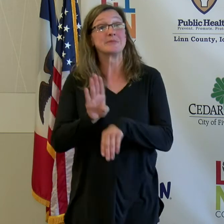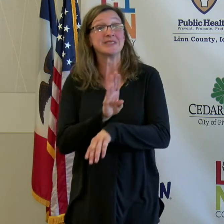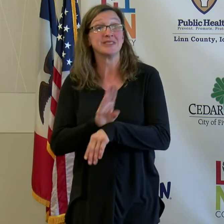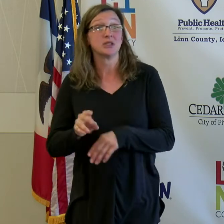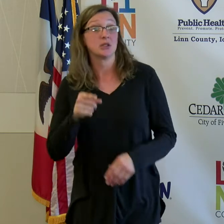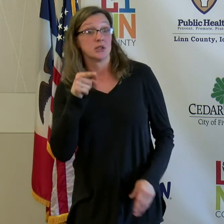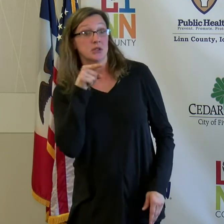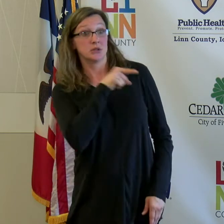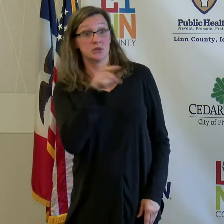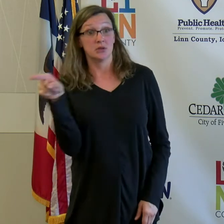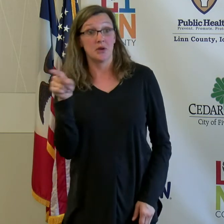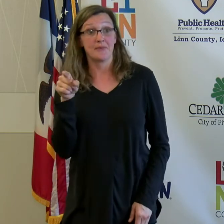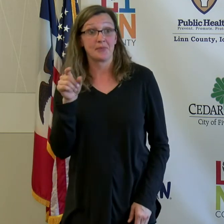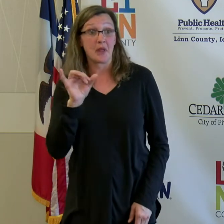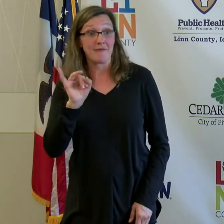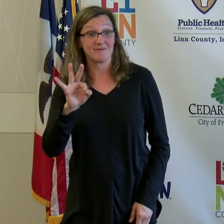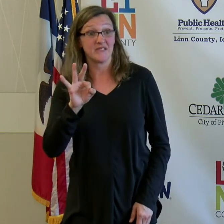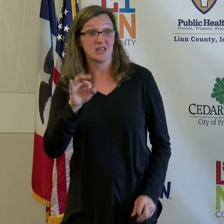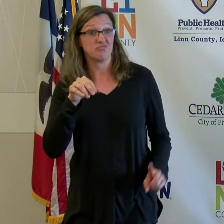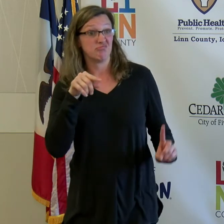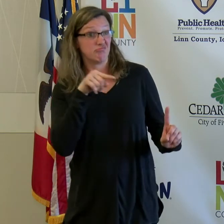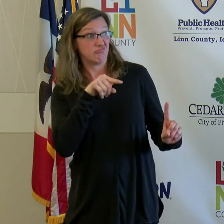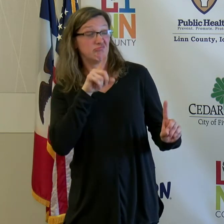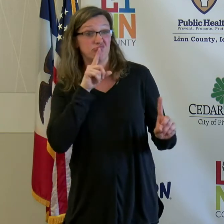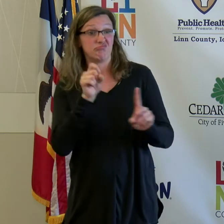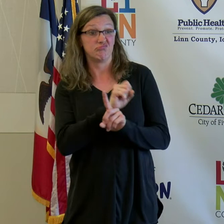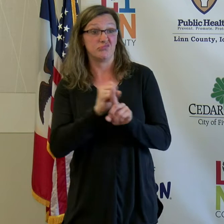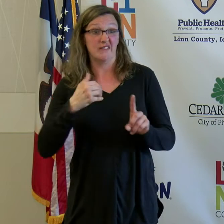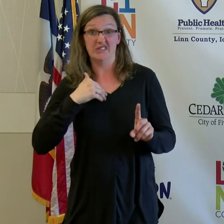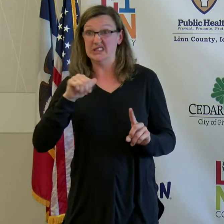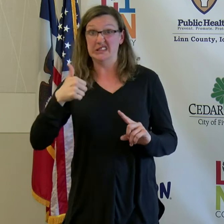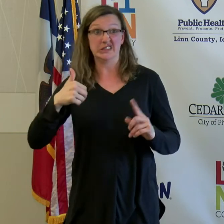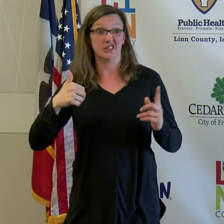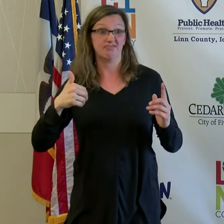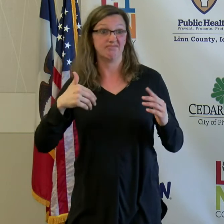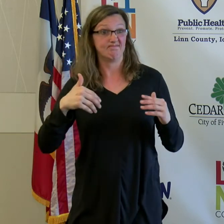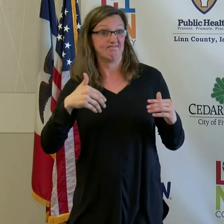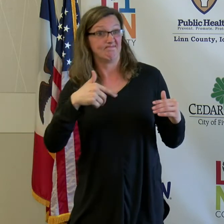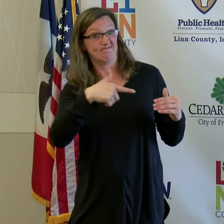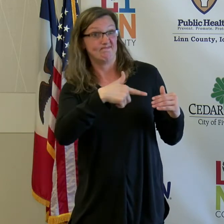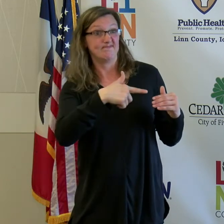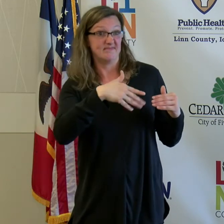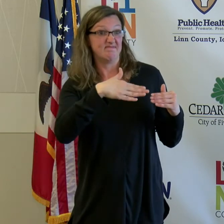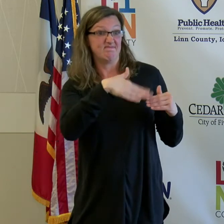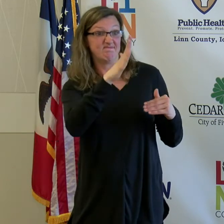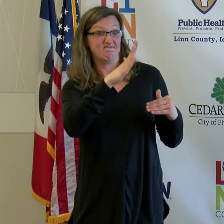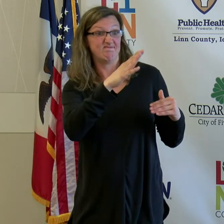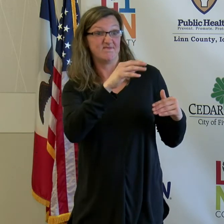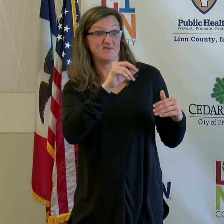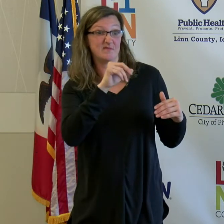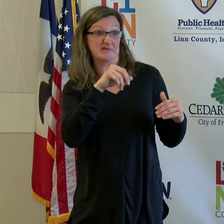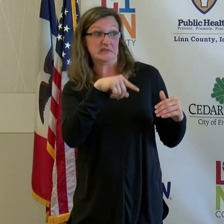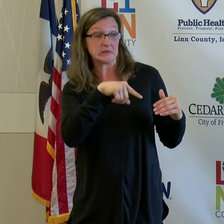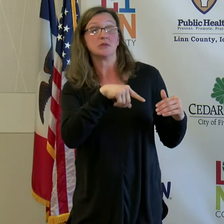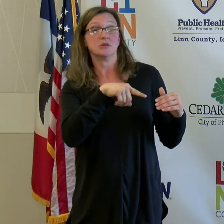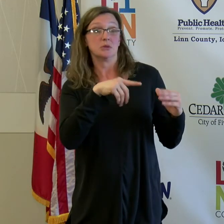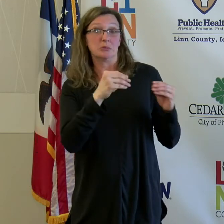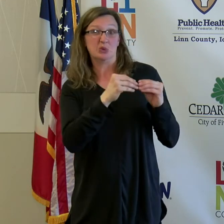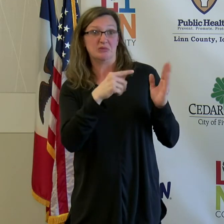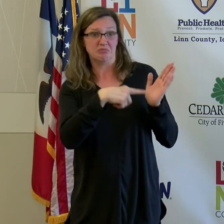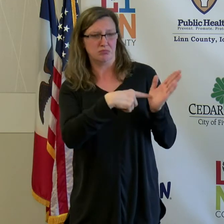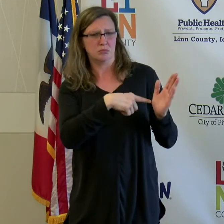your employees are reporting COVID-19 symptoms. For information on how